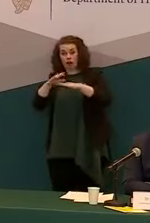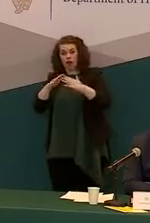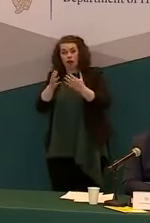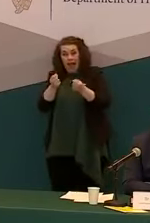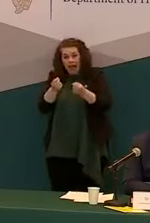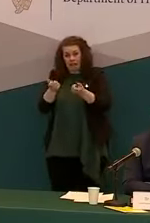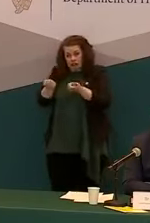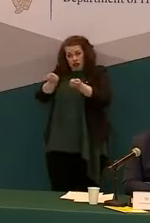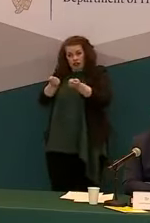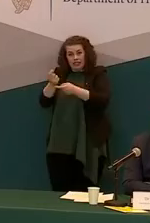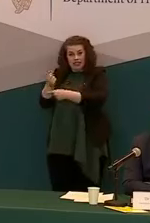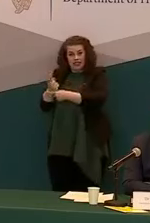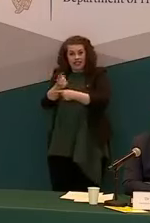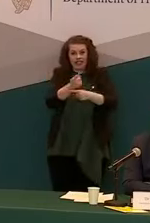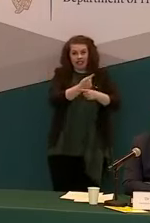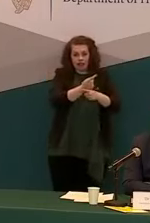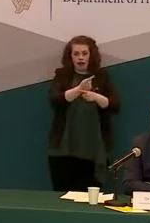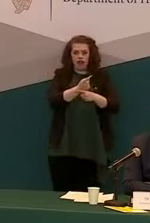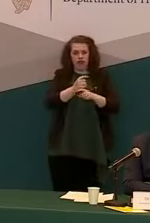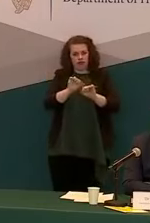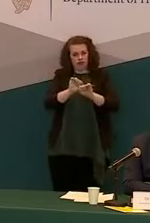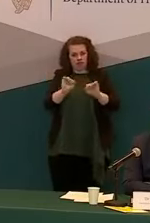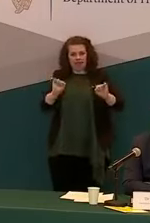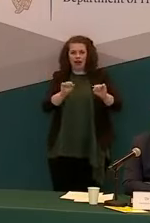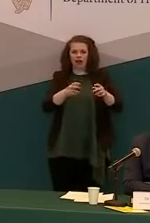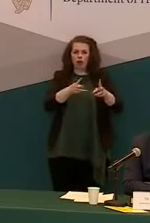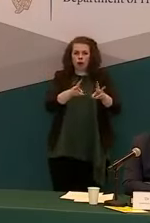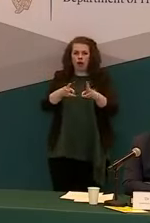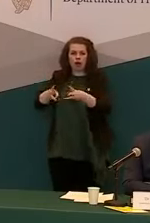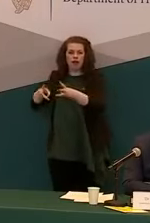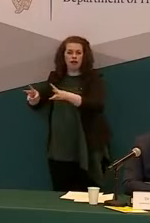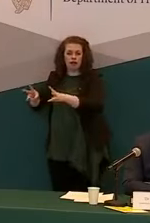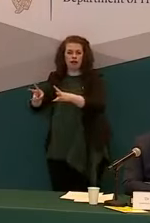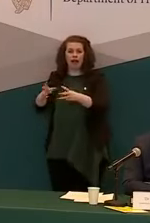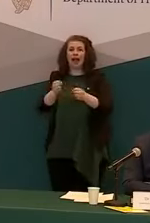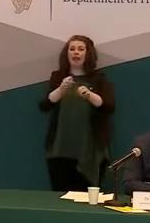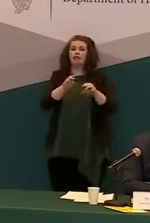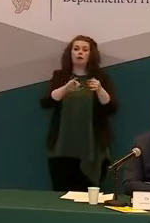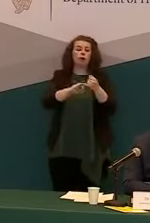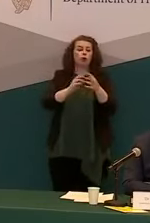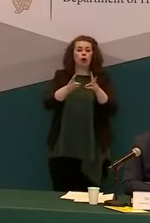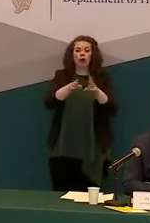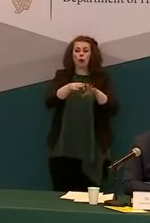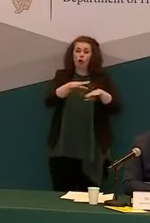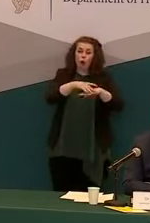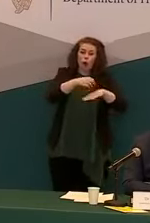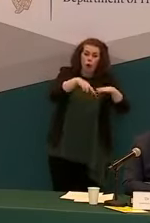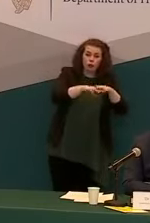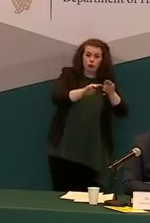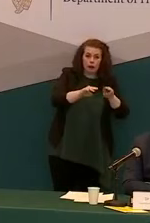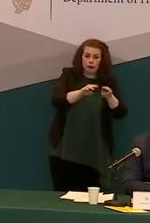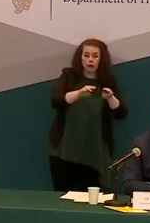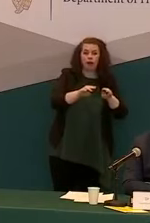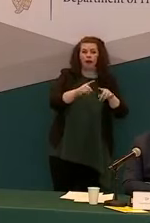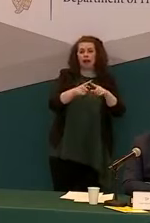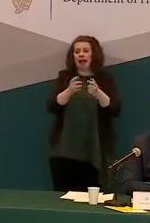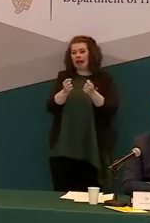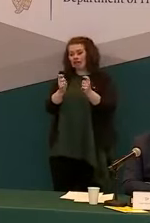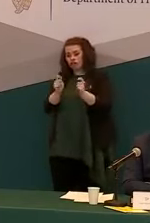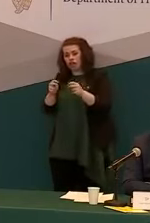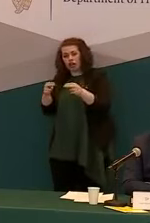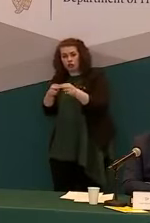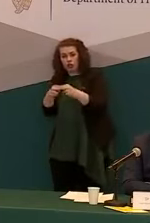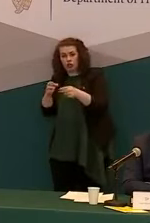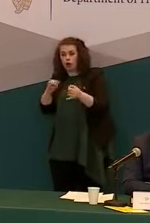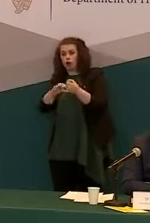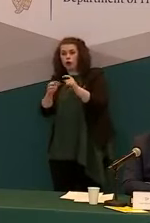are existing arrangements in our own facilities. For example, we have geriatricians who have active involvement in community hospitals. We have trained nurses in some care